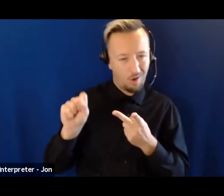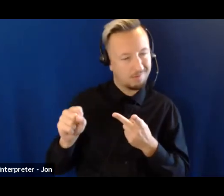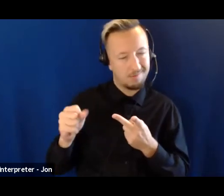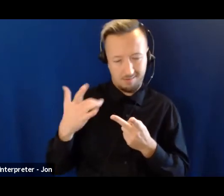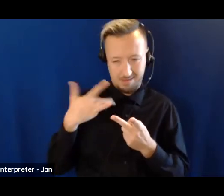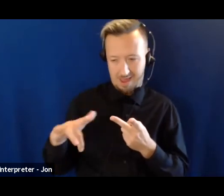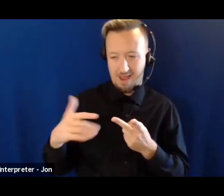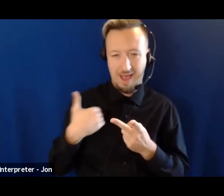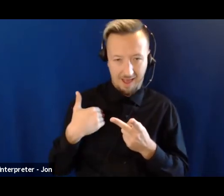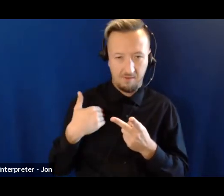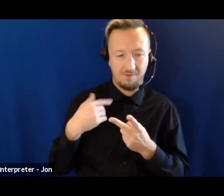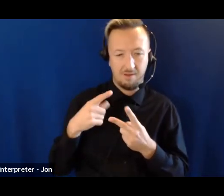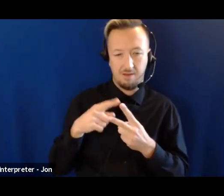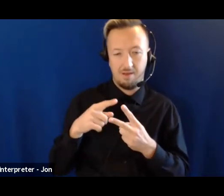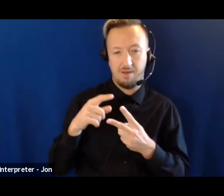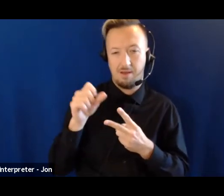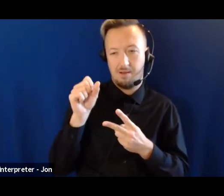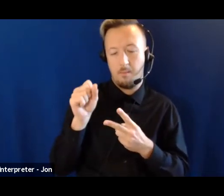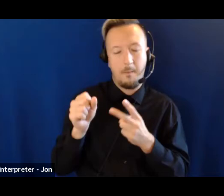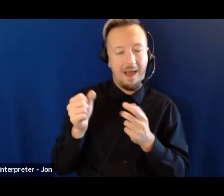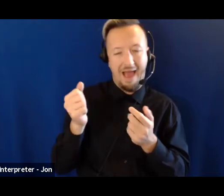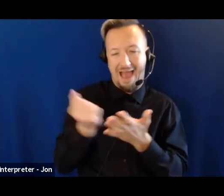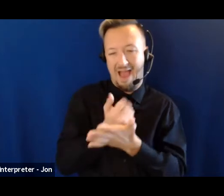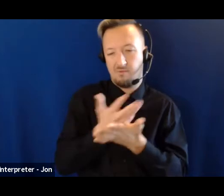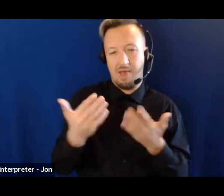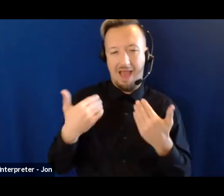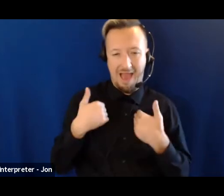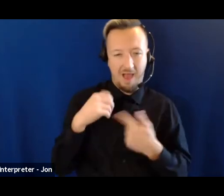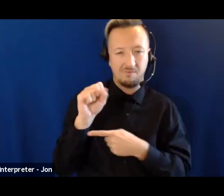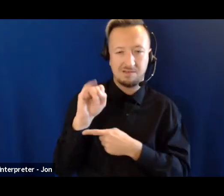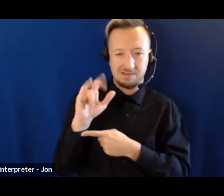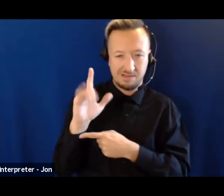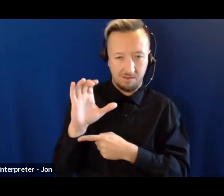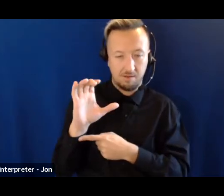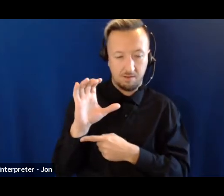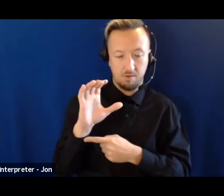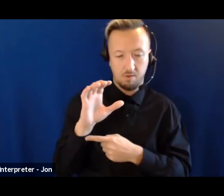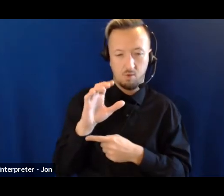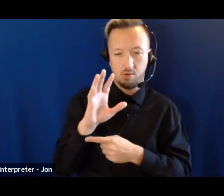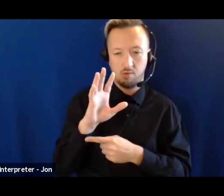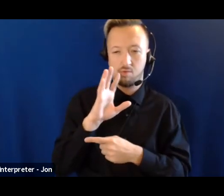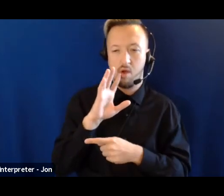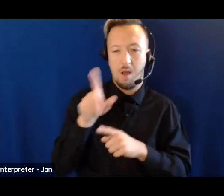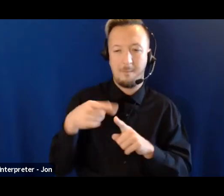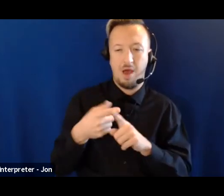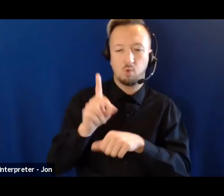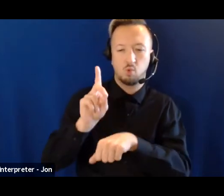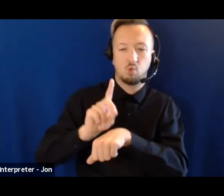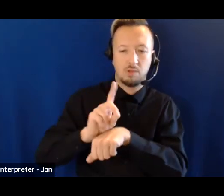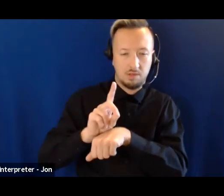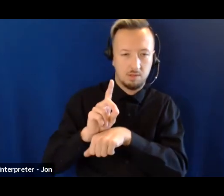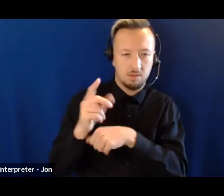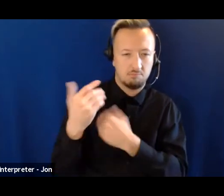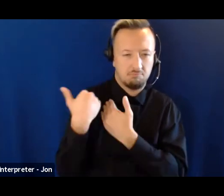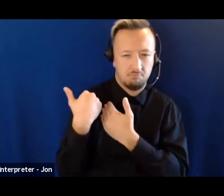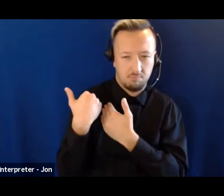probably everywhere you look as a SILC, and talks about the duties. But this is helpful because you can take this and